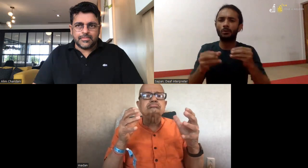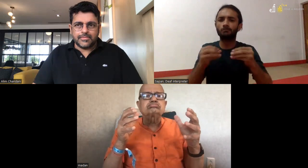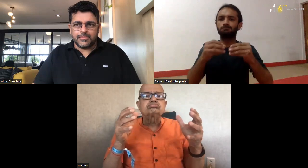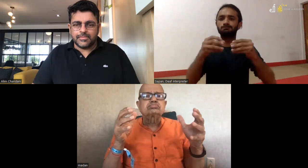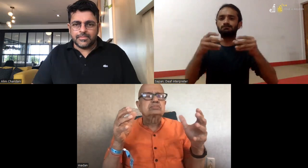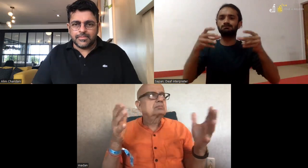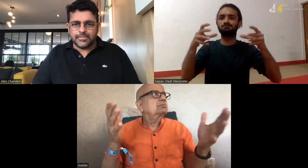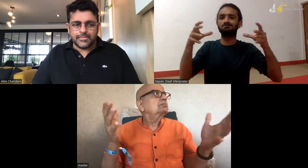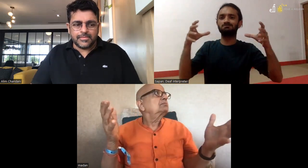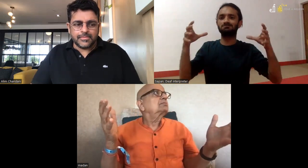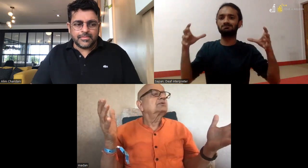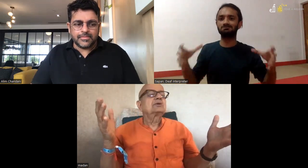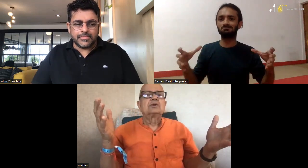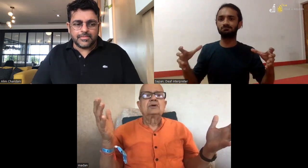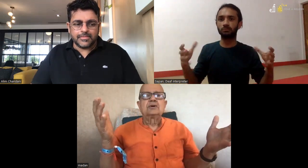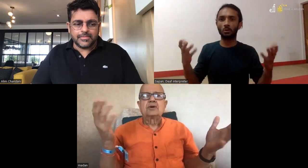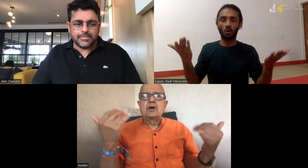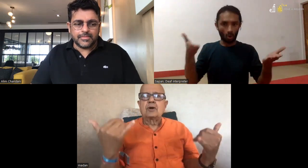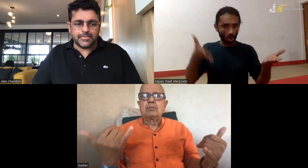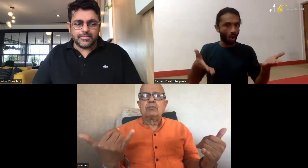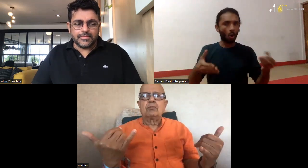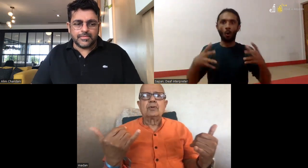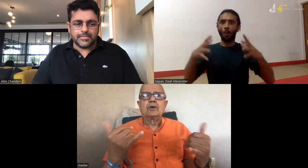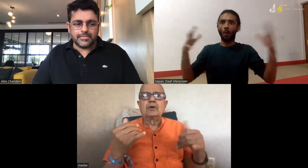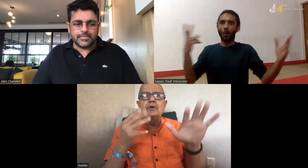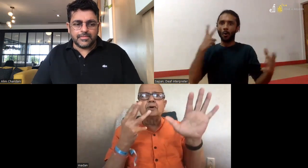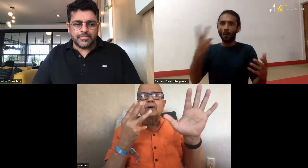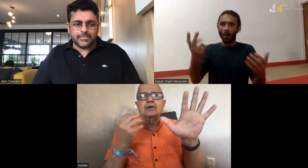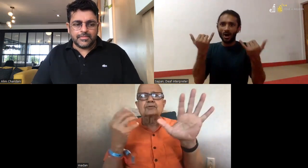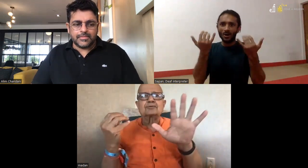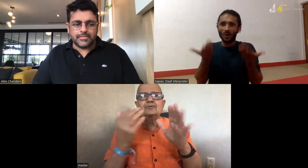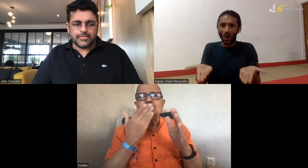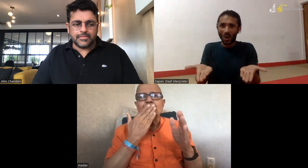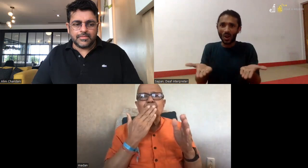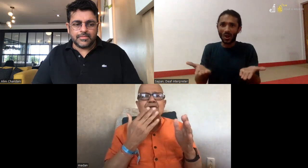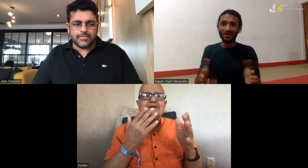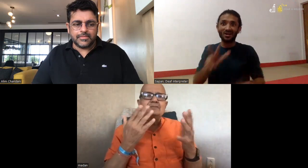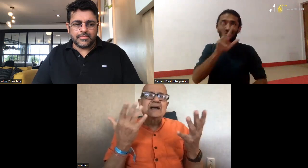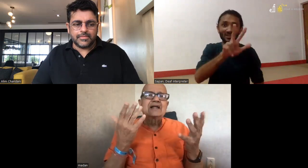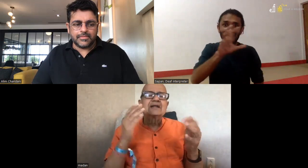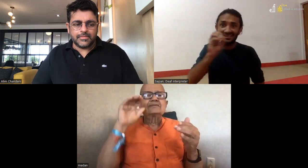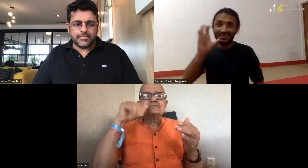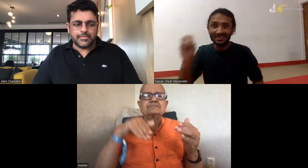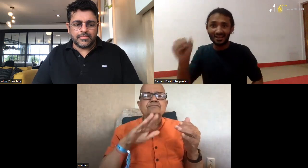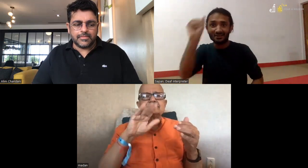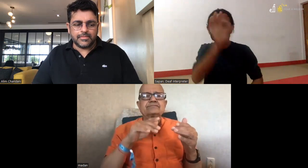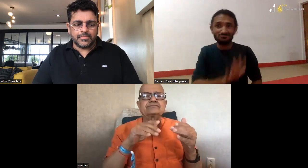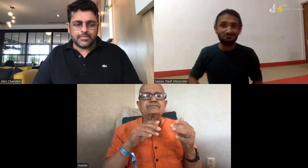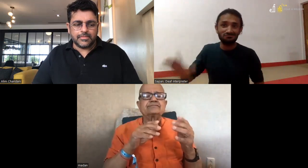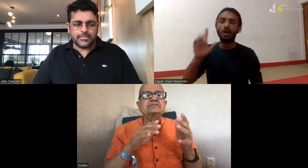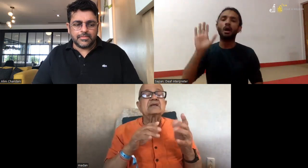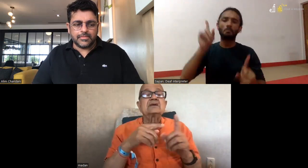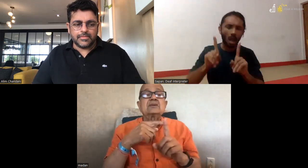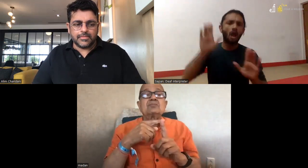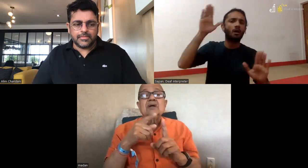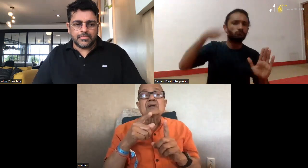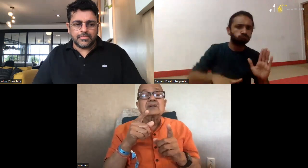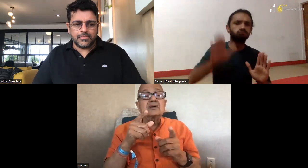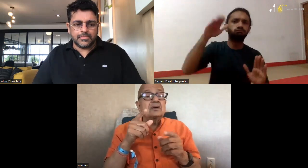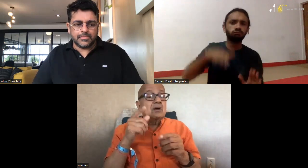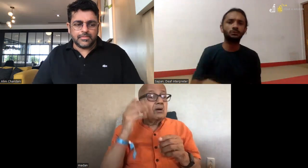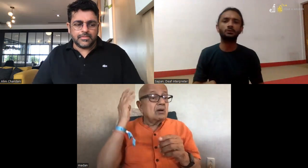researched about and gradually expanded. So now we see that there are huge, 800 deaf